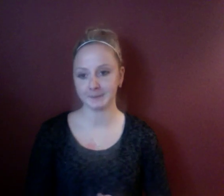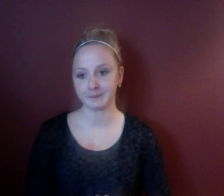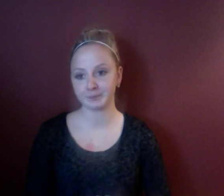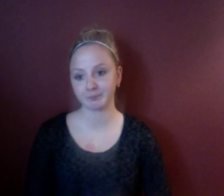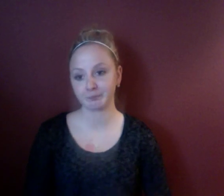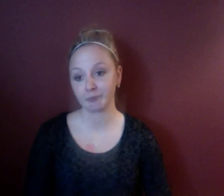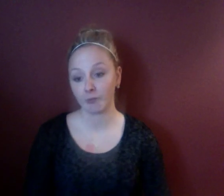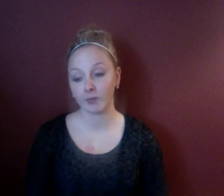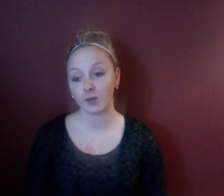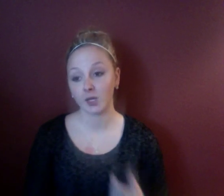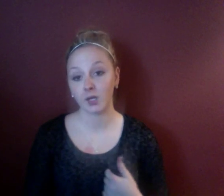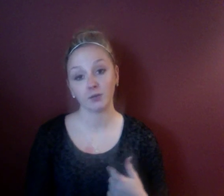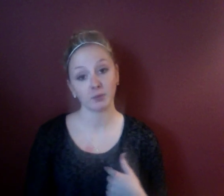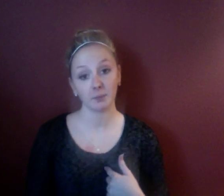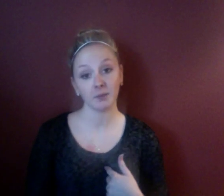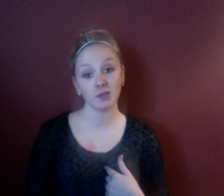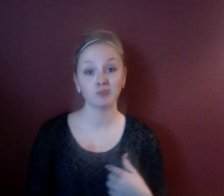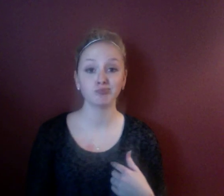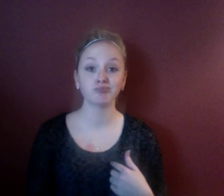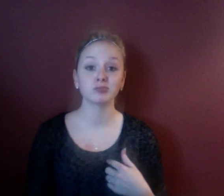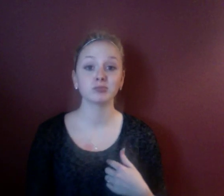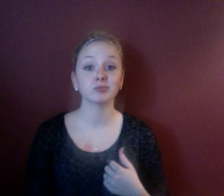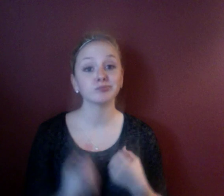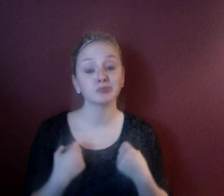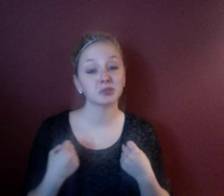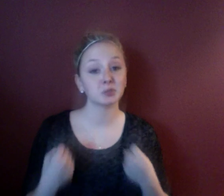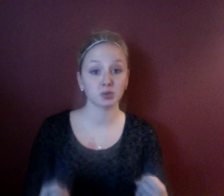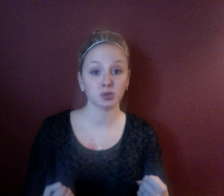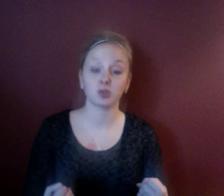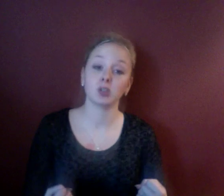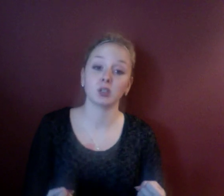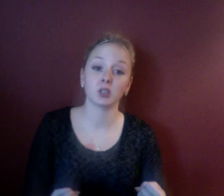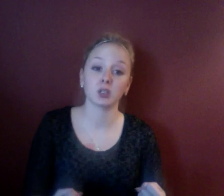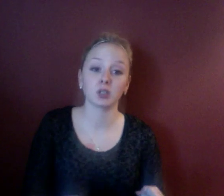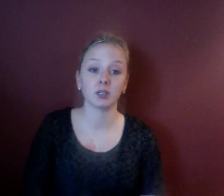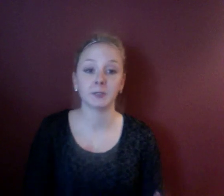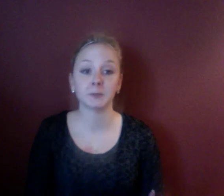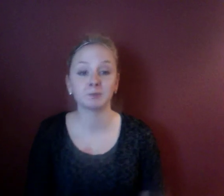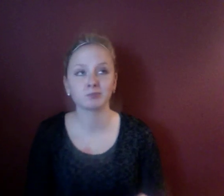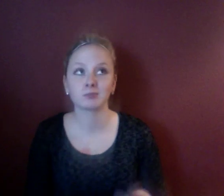up with a modern vintage outfit for you for casual wear? All right. Come on.